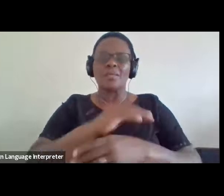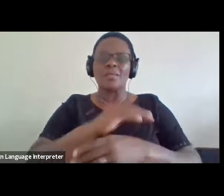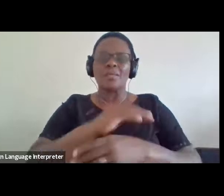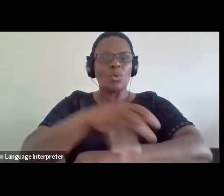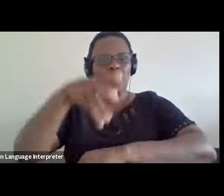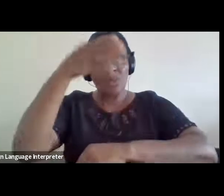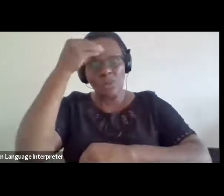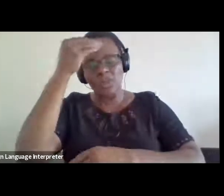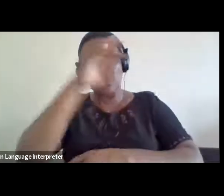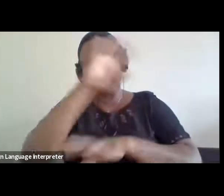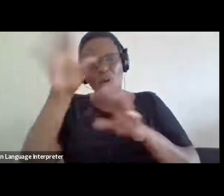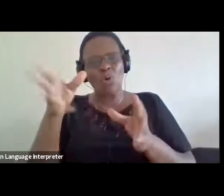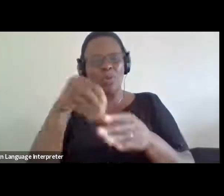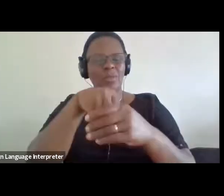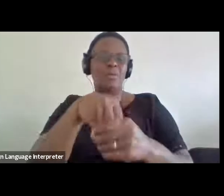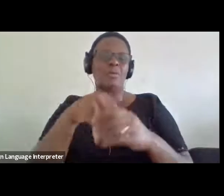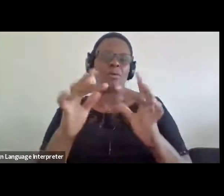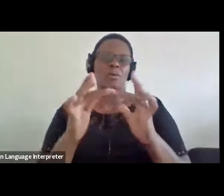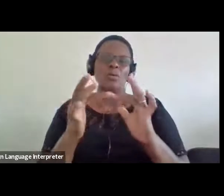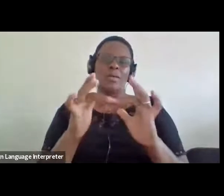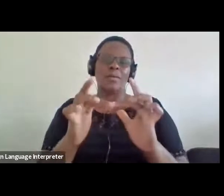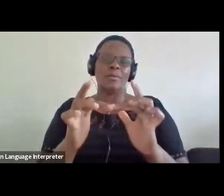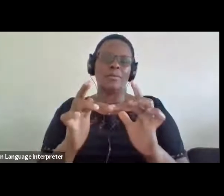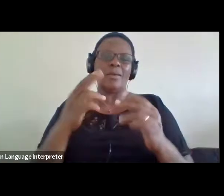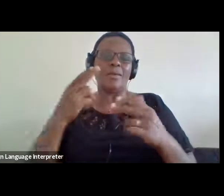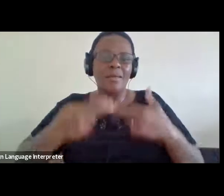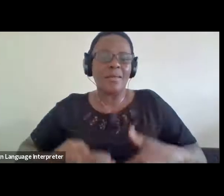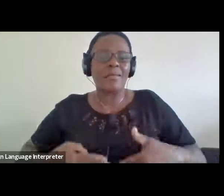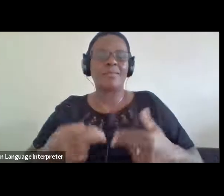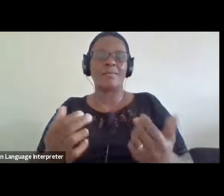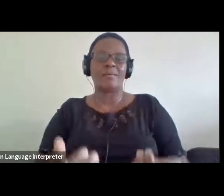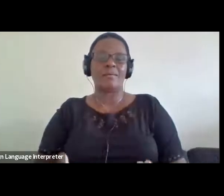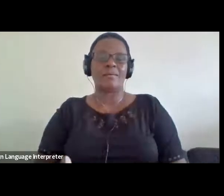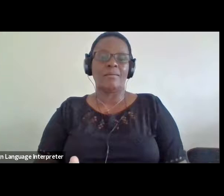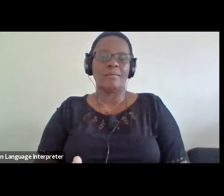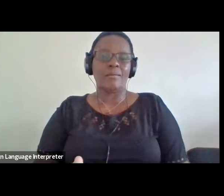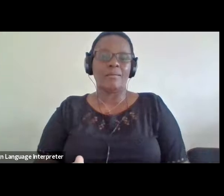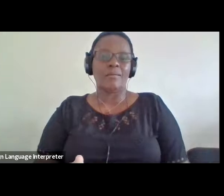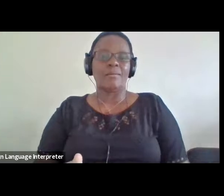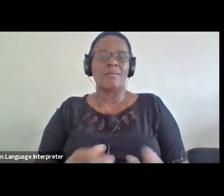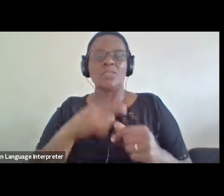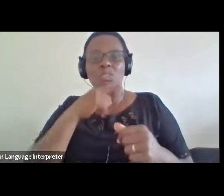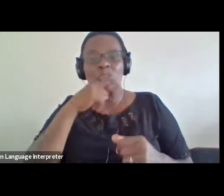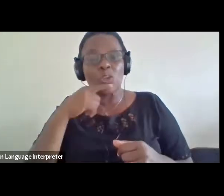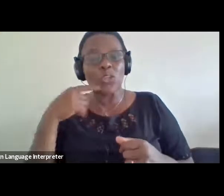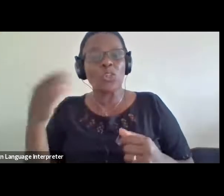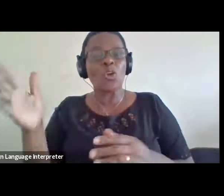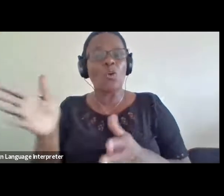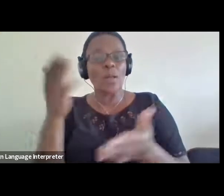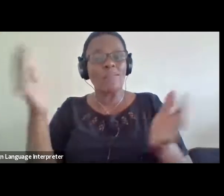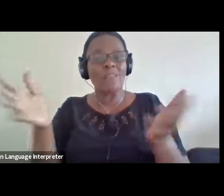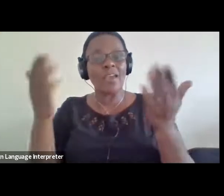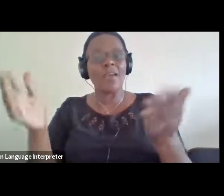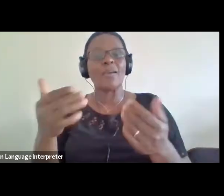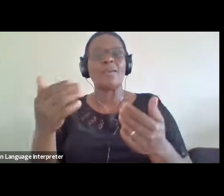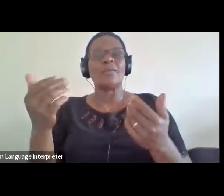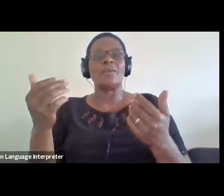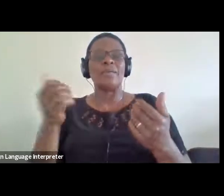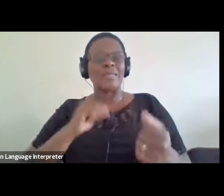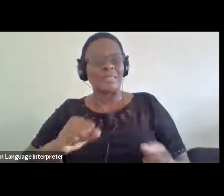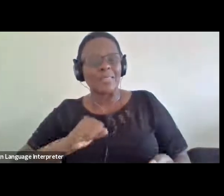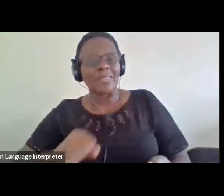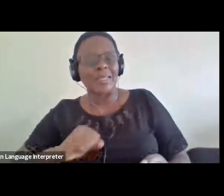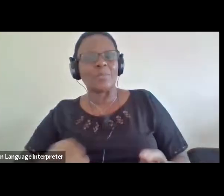of these things online. Healthcare, social welfare, entertainment, it's all done